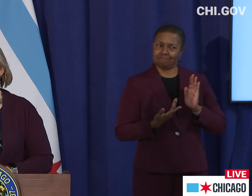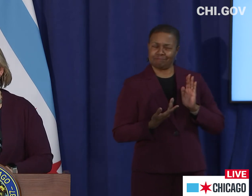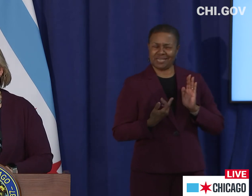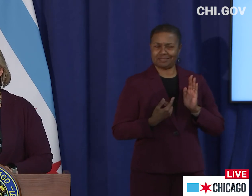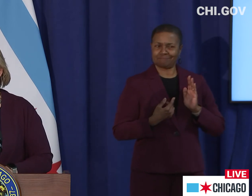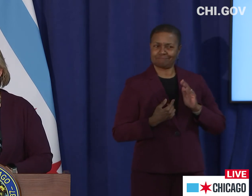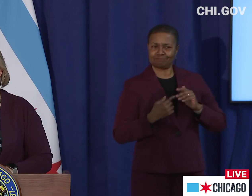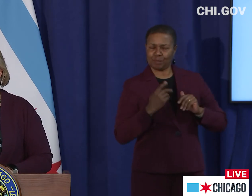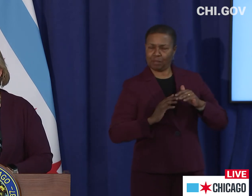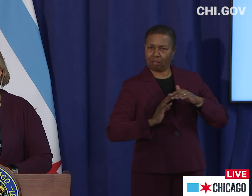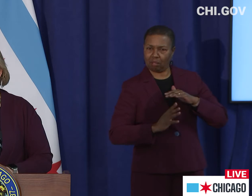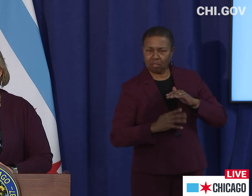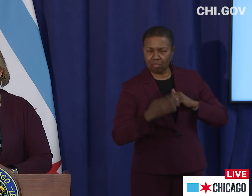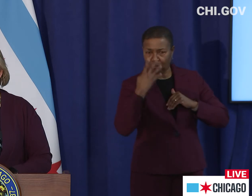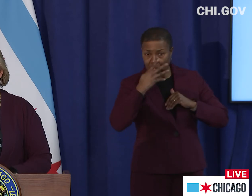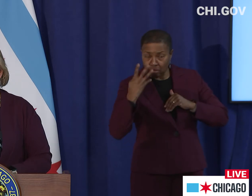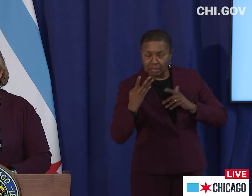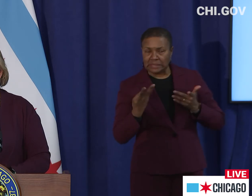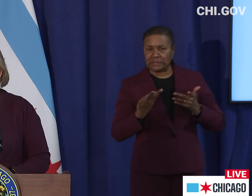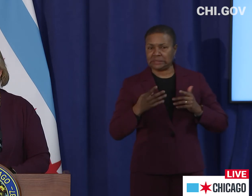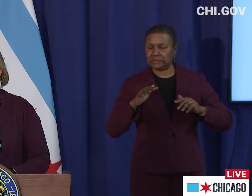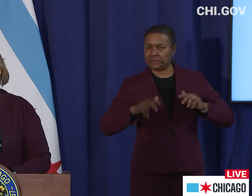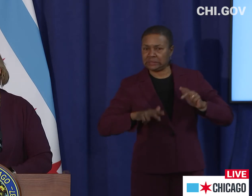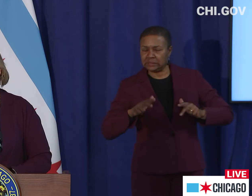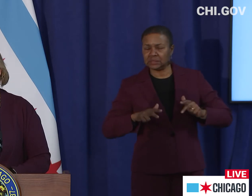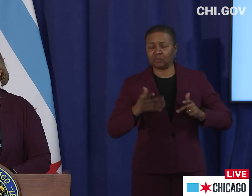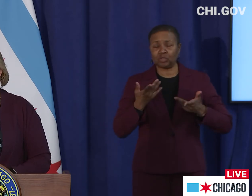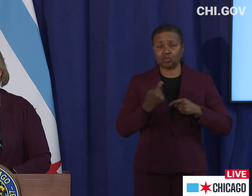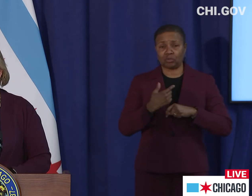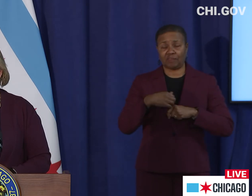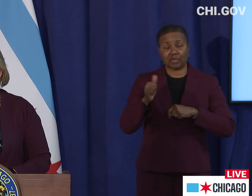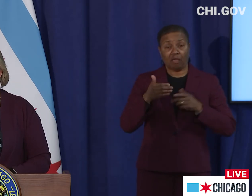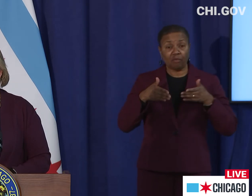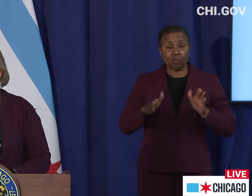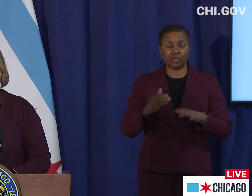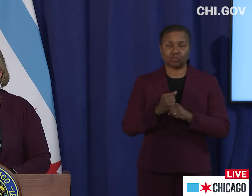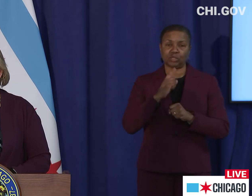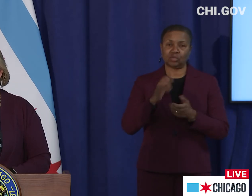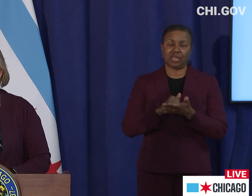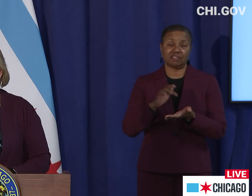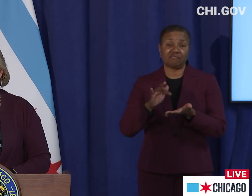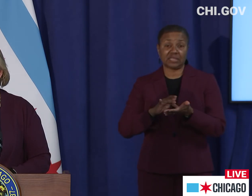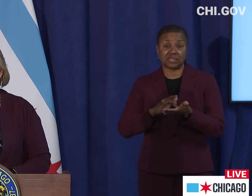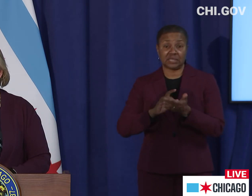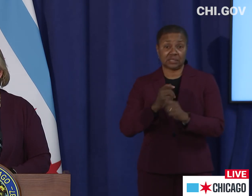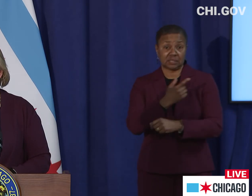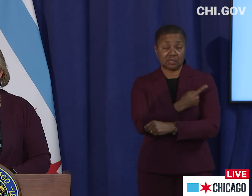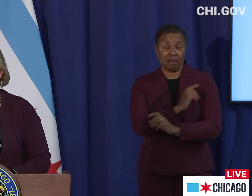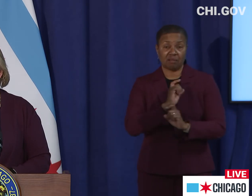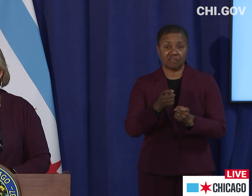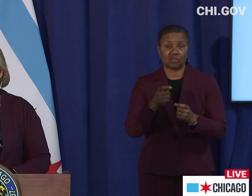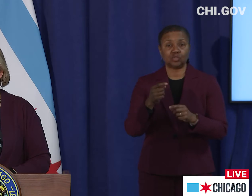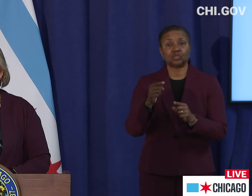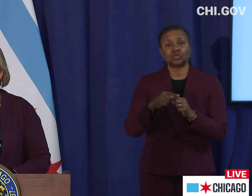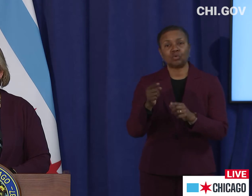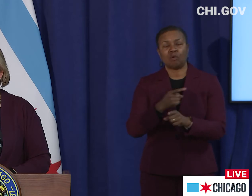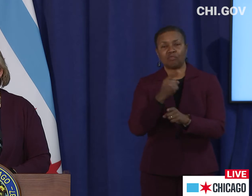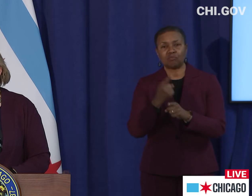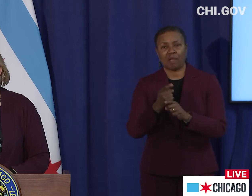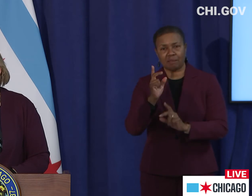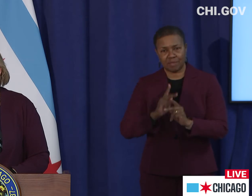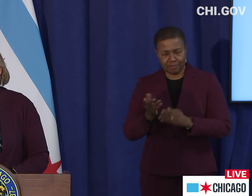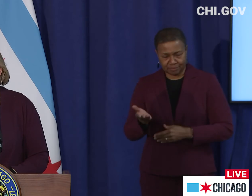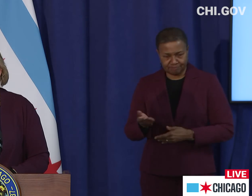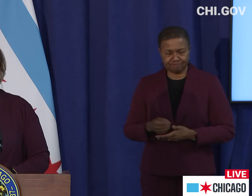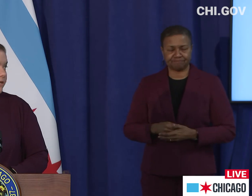are exploring other ways to ensure that these vaccines are going to the population for whom they are intended.